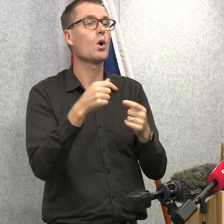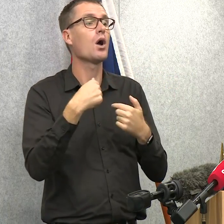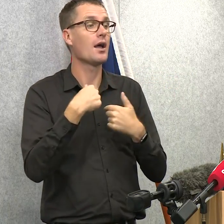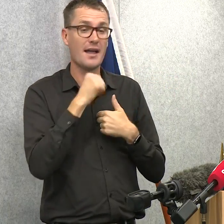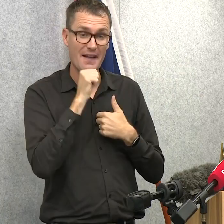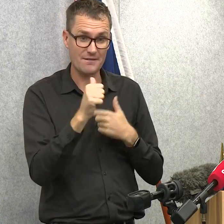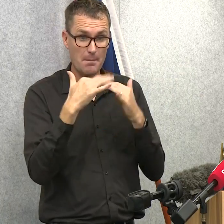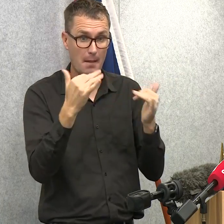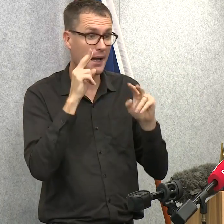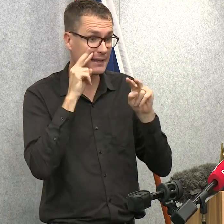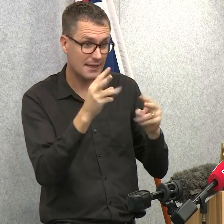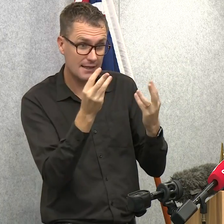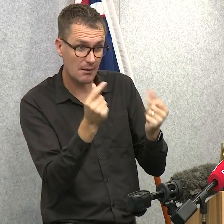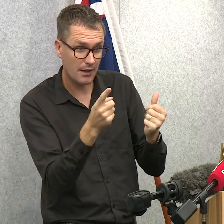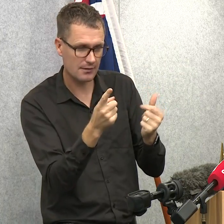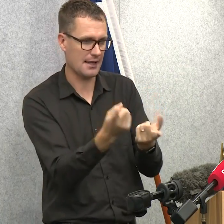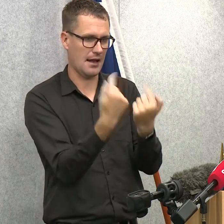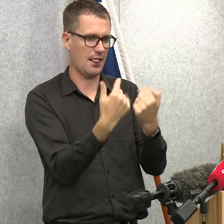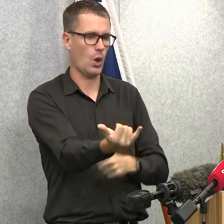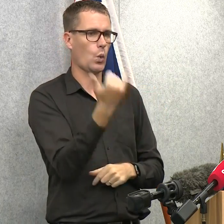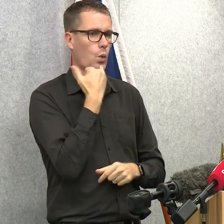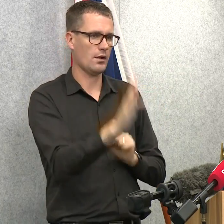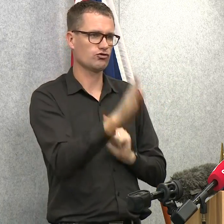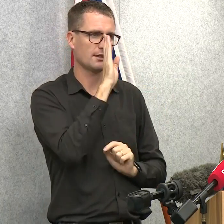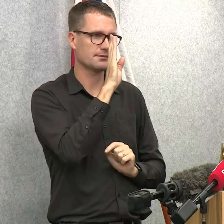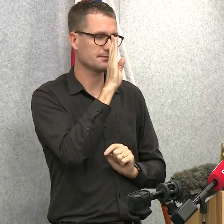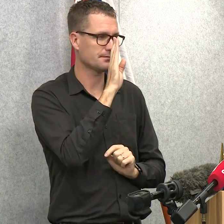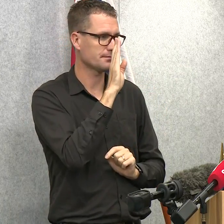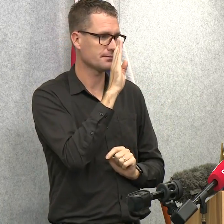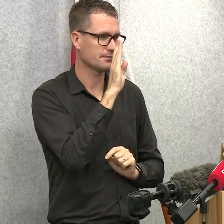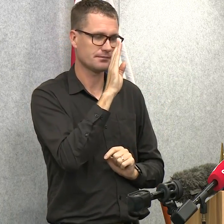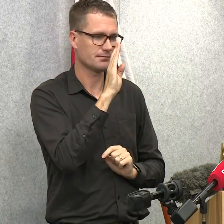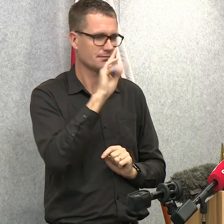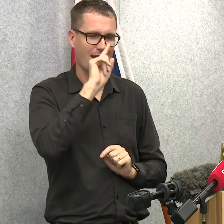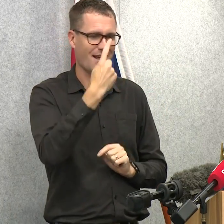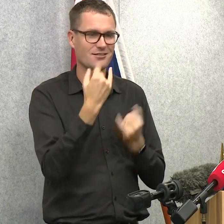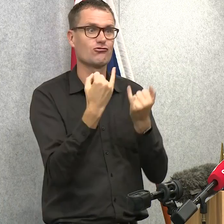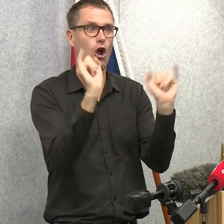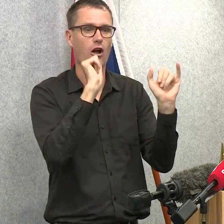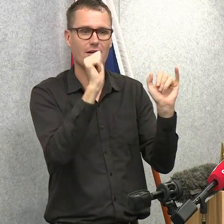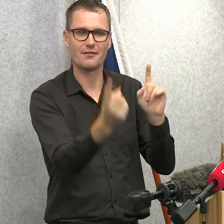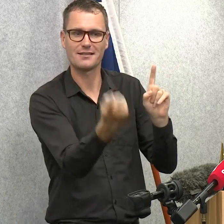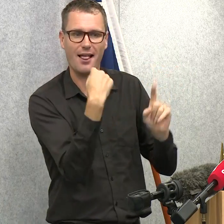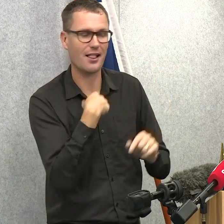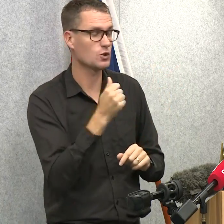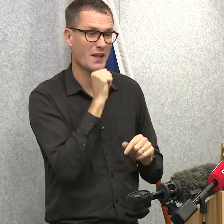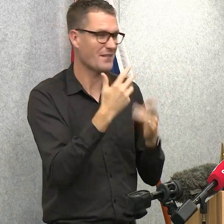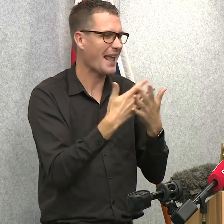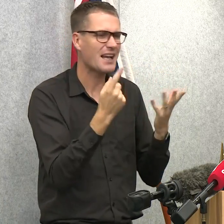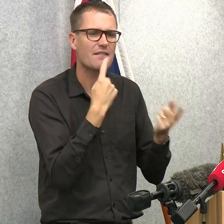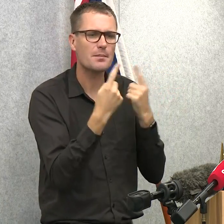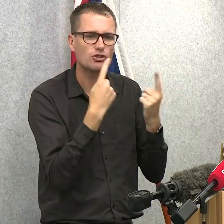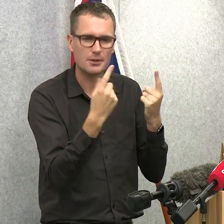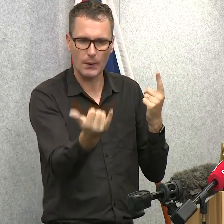something, say something, call us. You can never get that wrong. So please, any information that's out there,